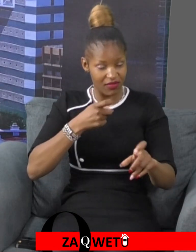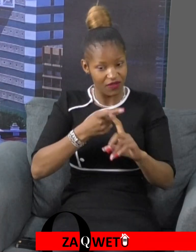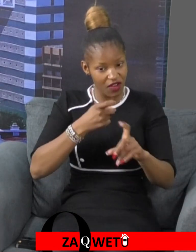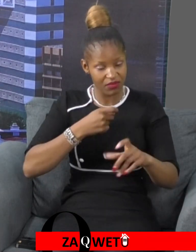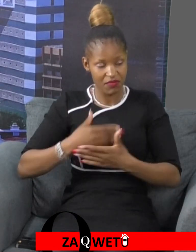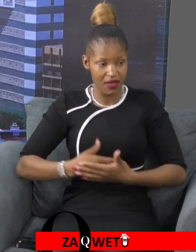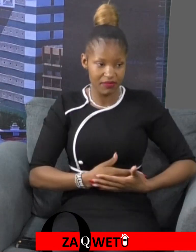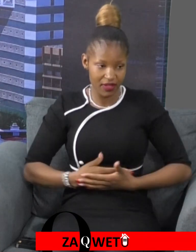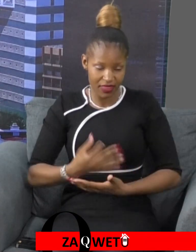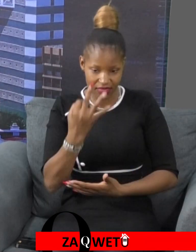From